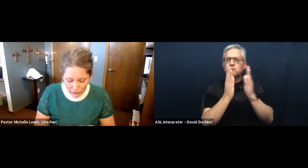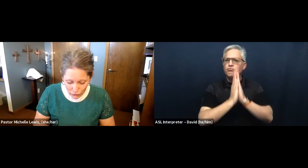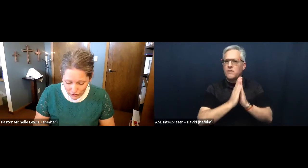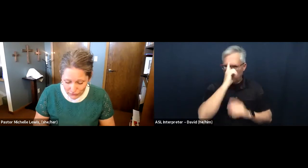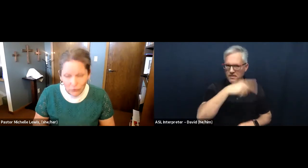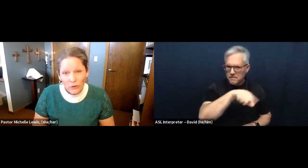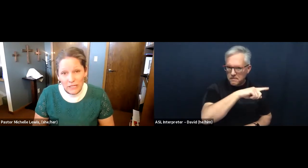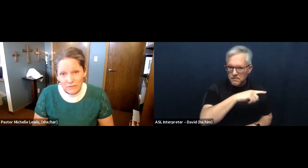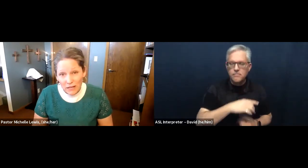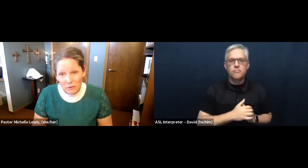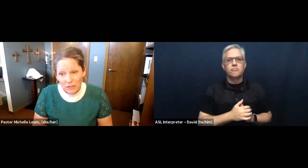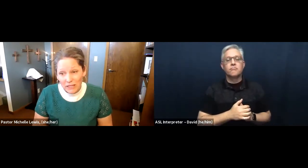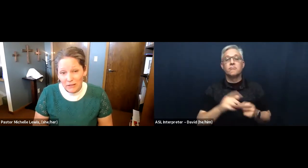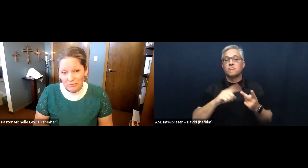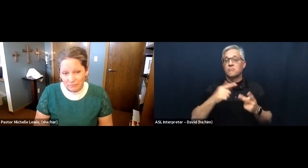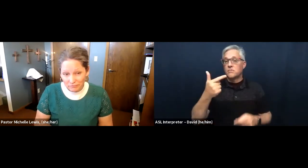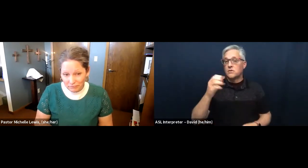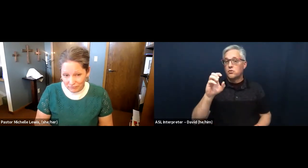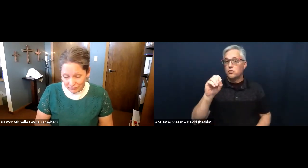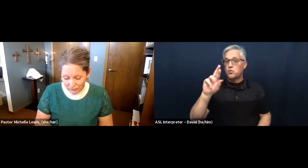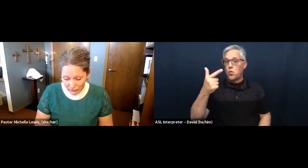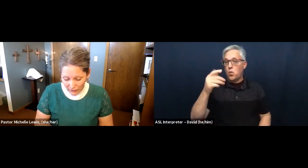or for George Floyd's family.